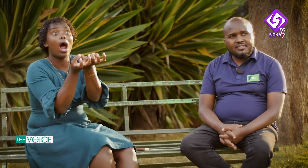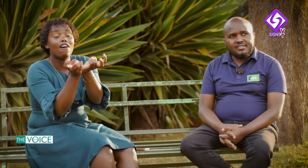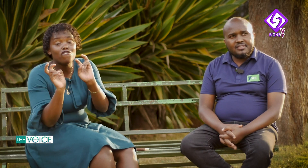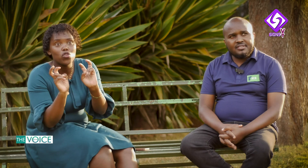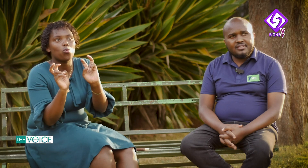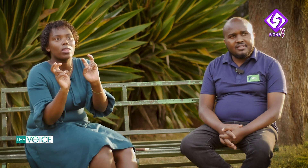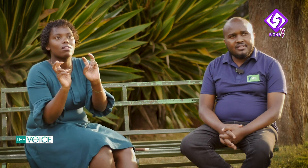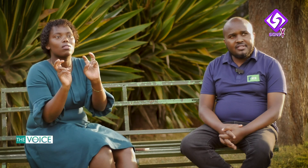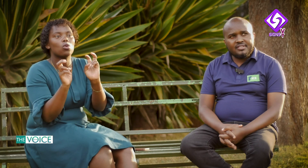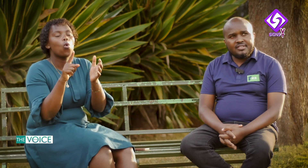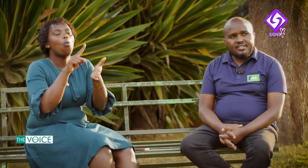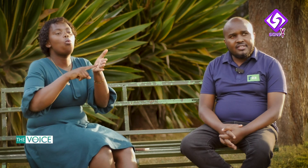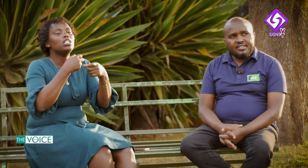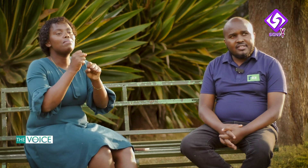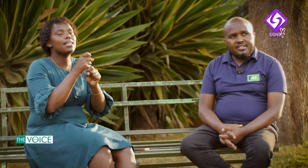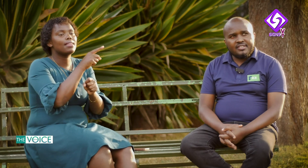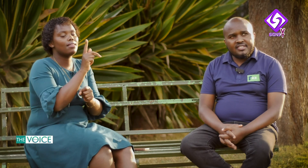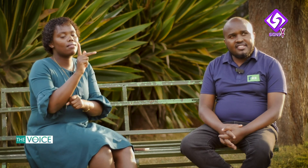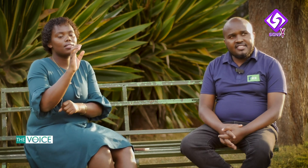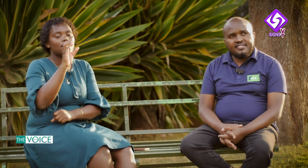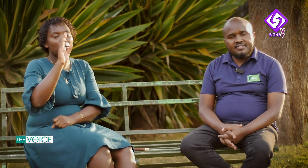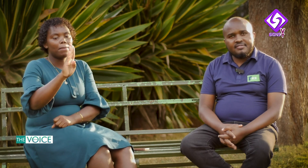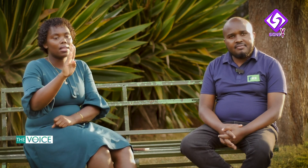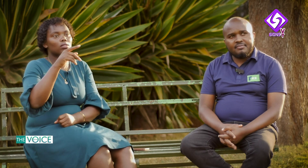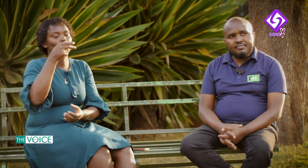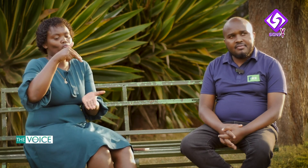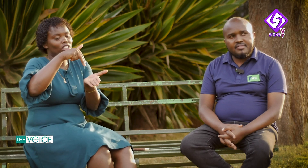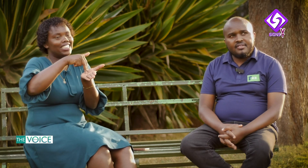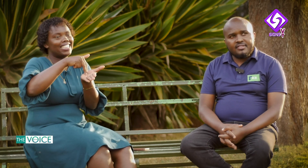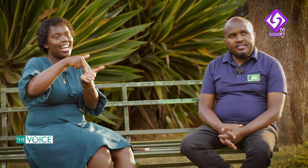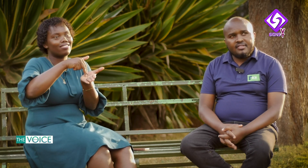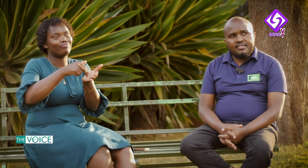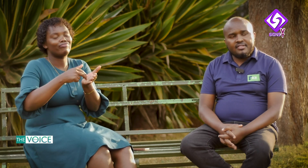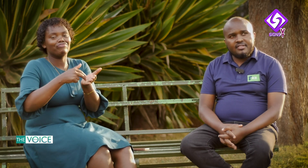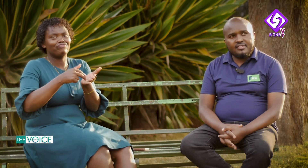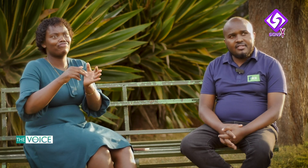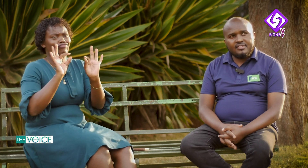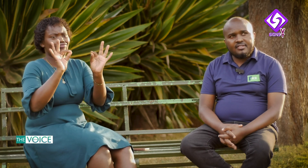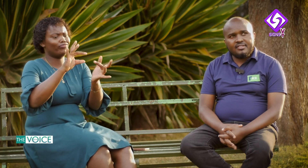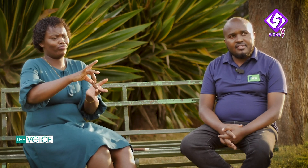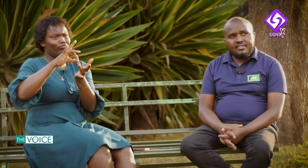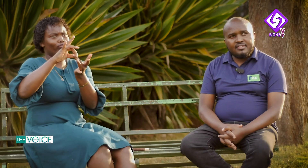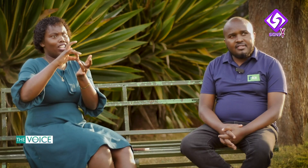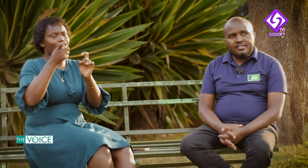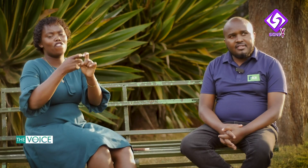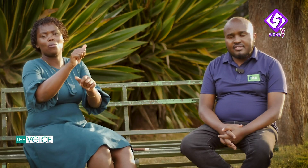KCB to stand out and become special than other banks?